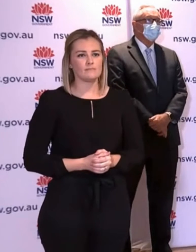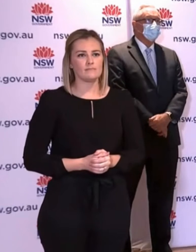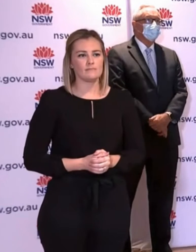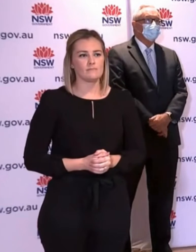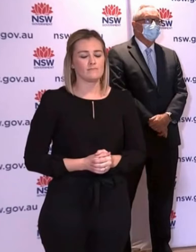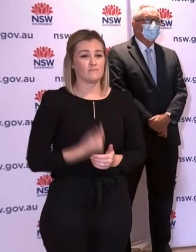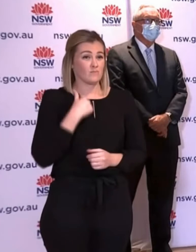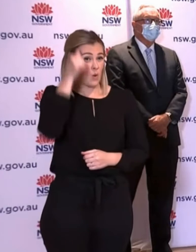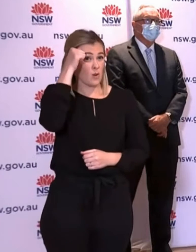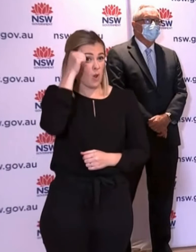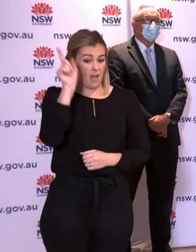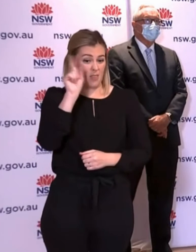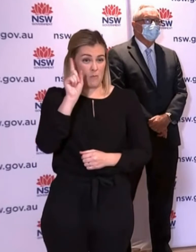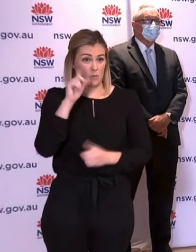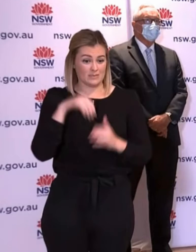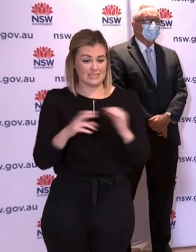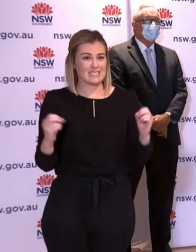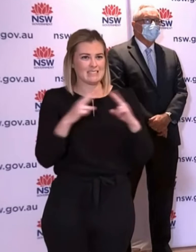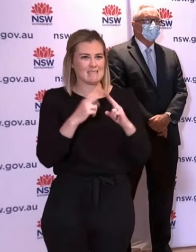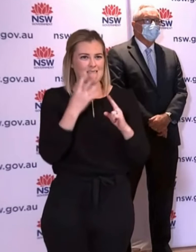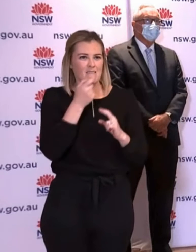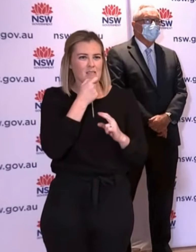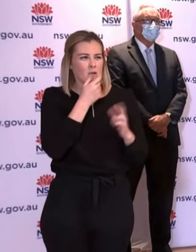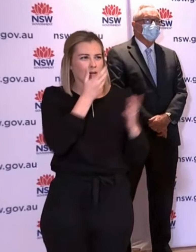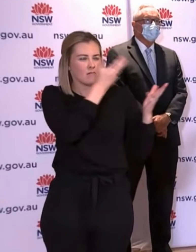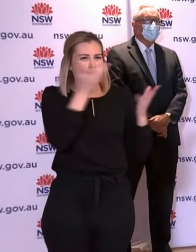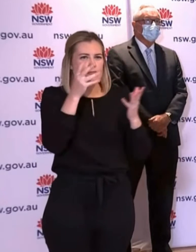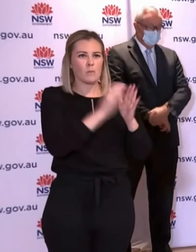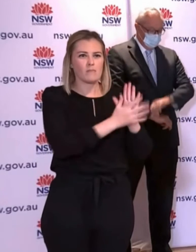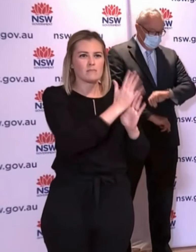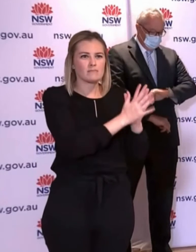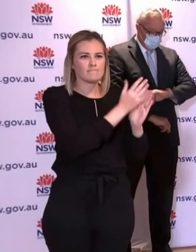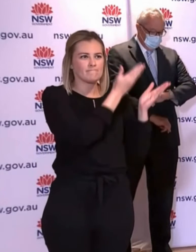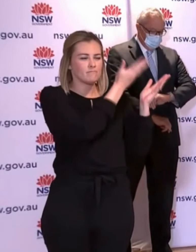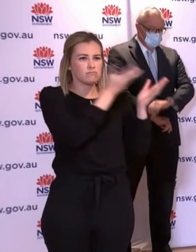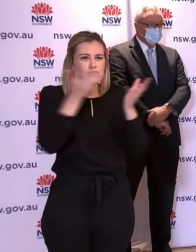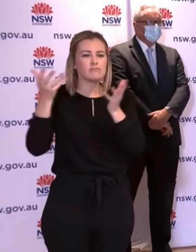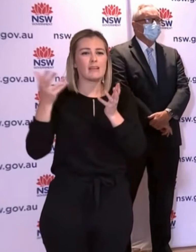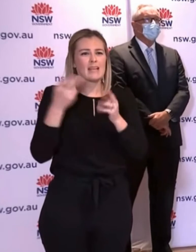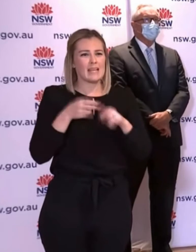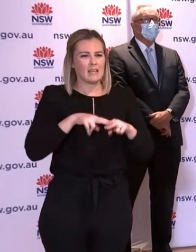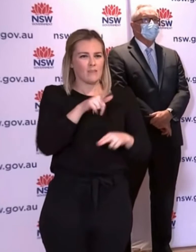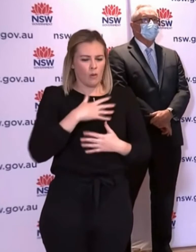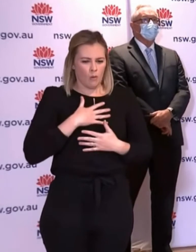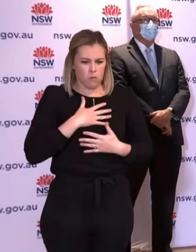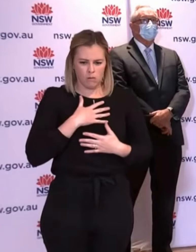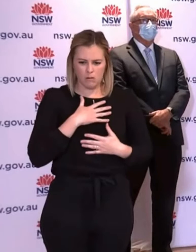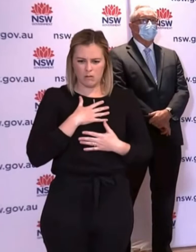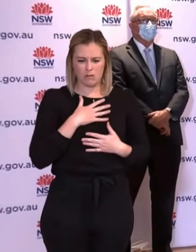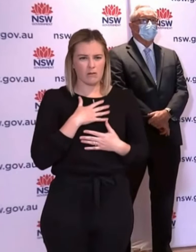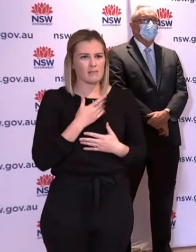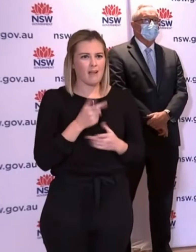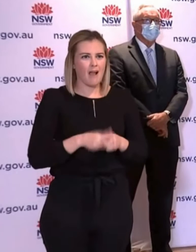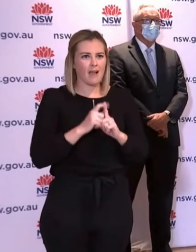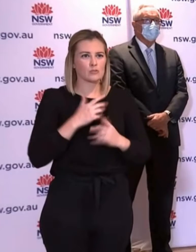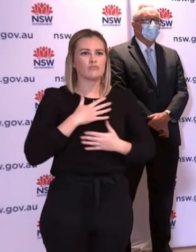the haze that we have at the current time, that if you are having respiratory symptoms, please still come forward to get tested, and